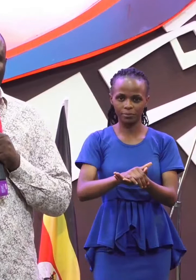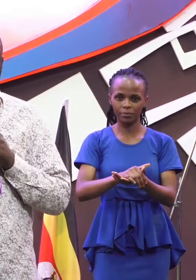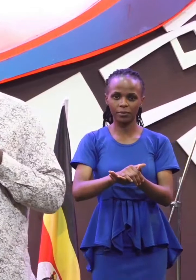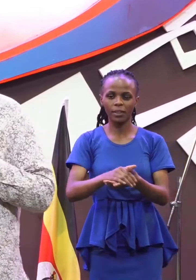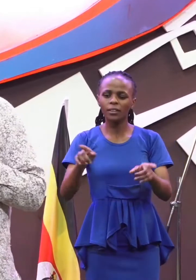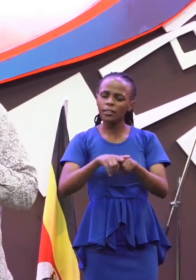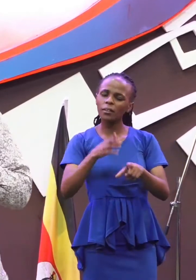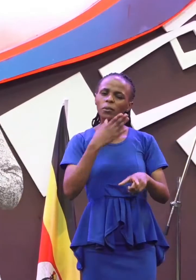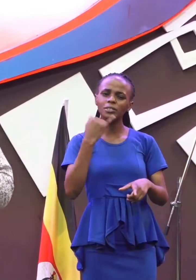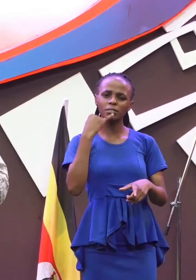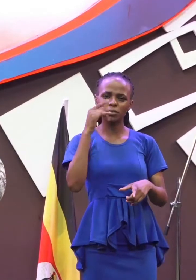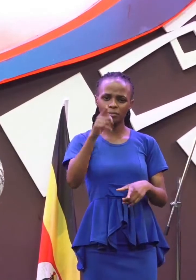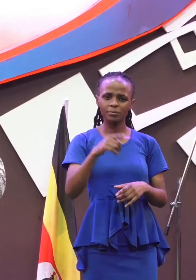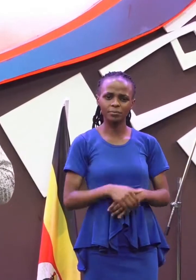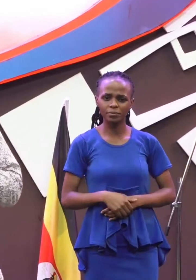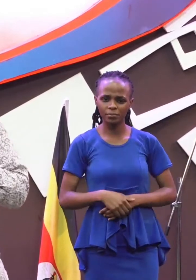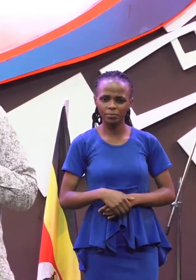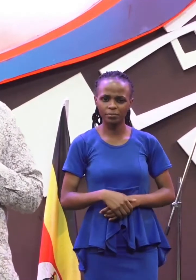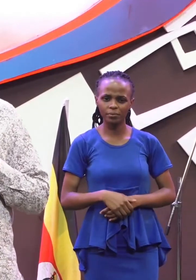I want to tell you this.